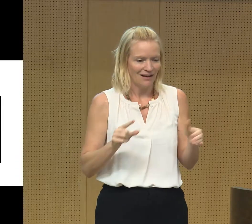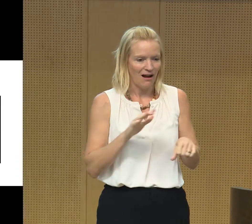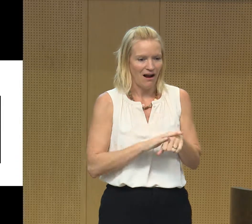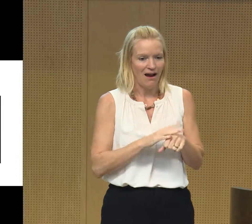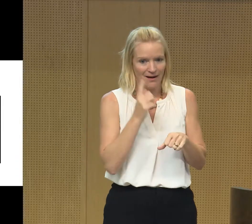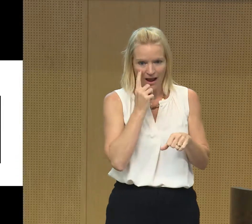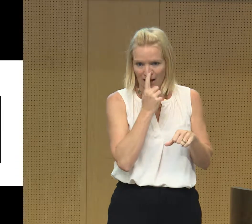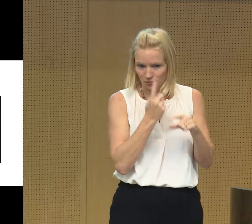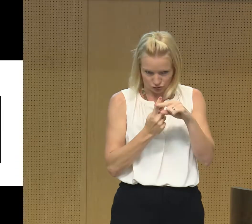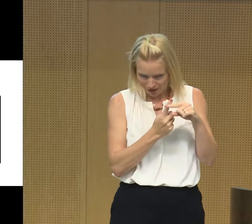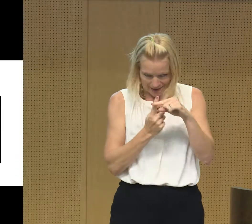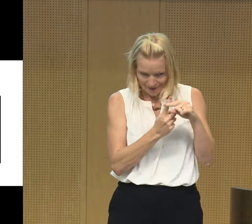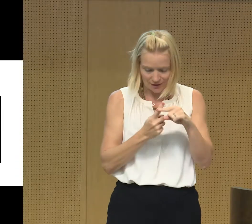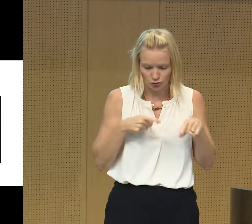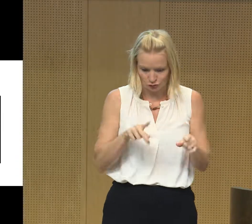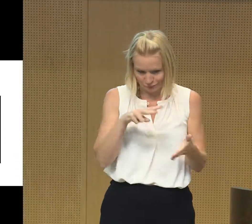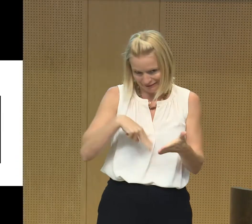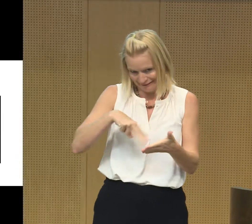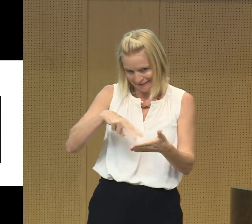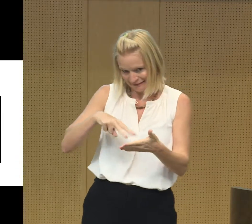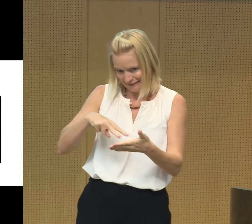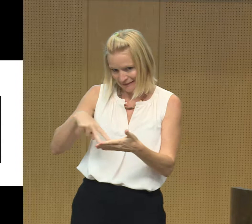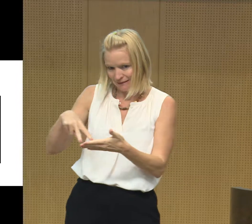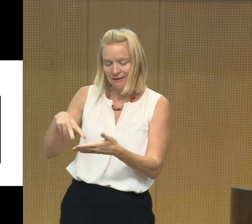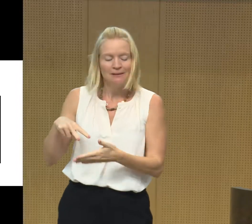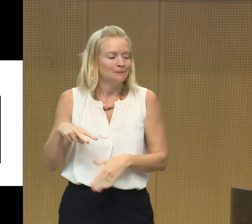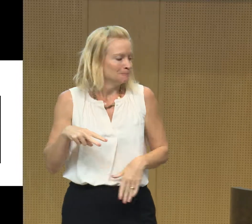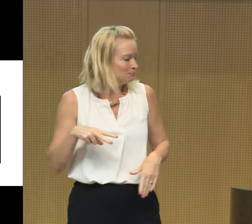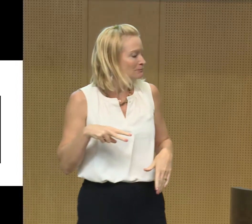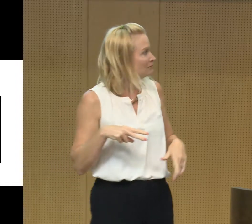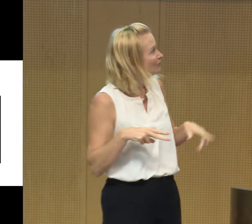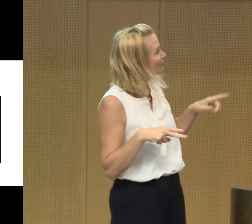of research on eye tracking while reading.